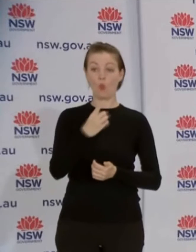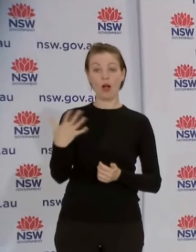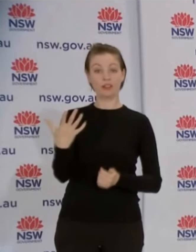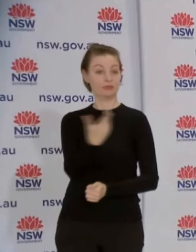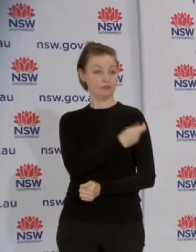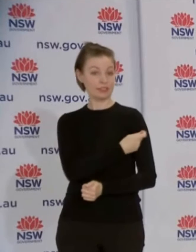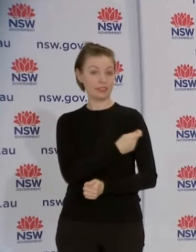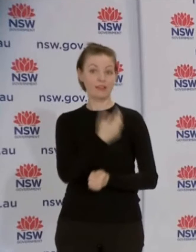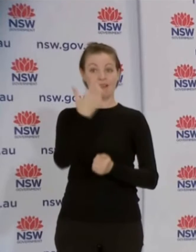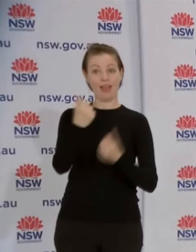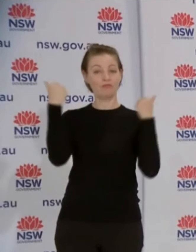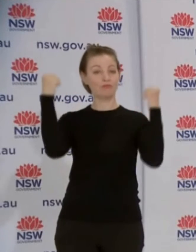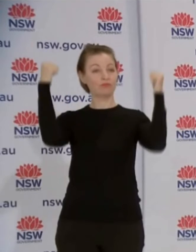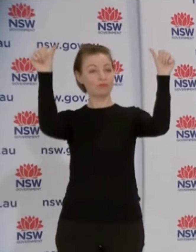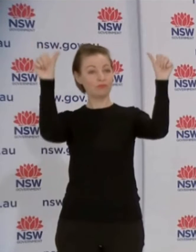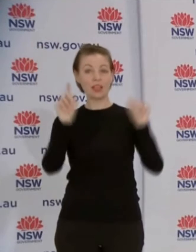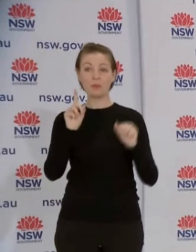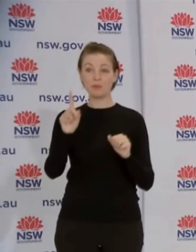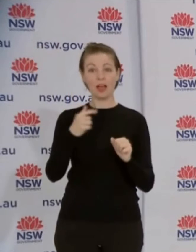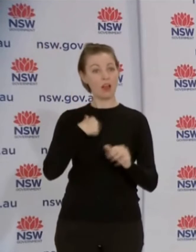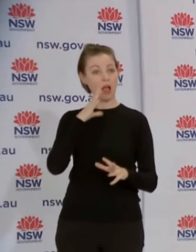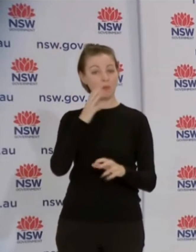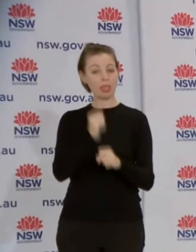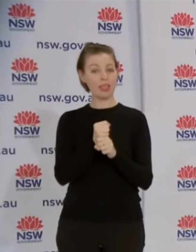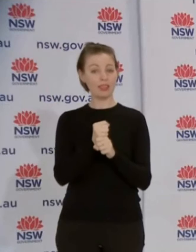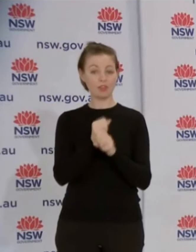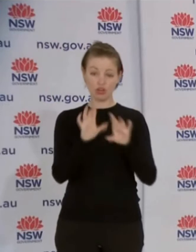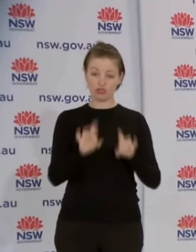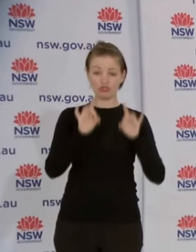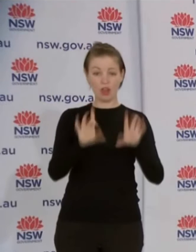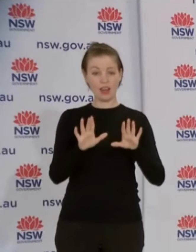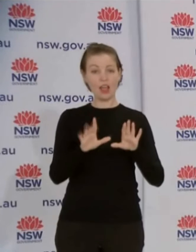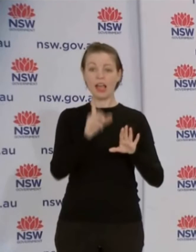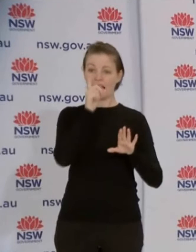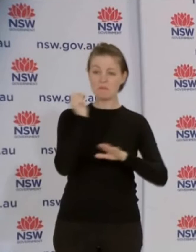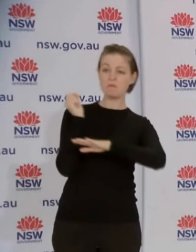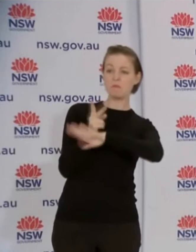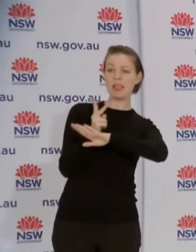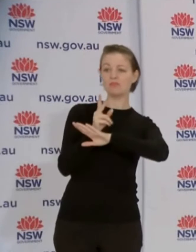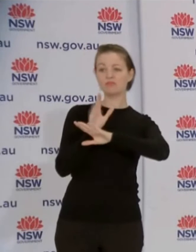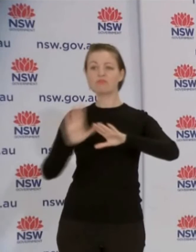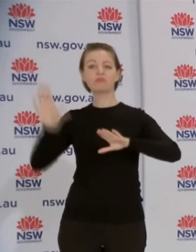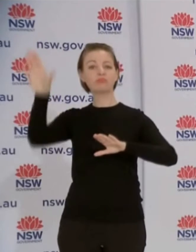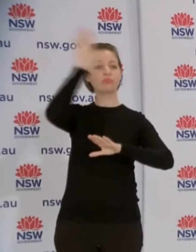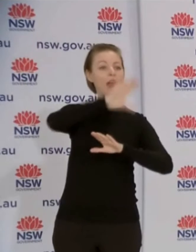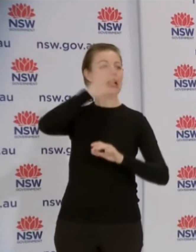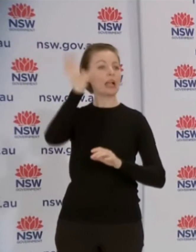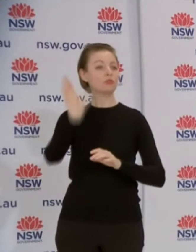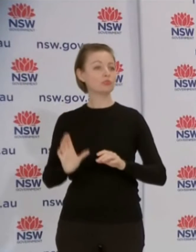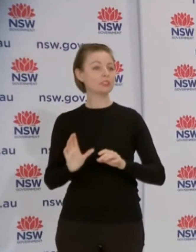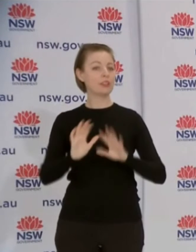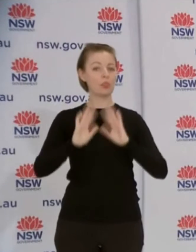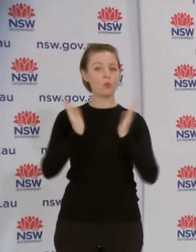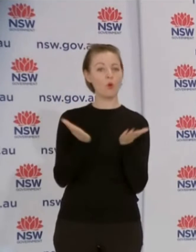see the sky as a limit. I think Australia can be the most vaccinated country in the world because we believe in science and we believe